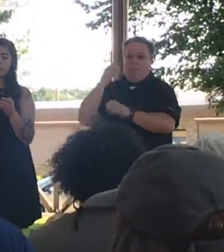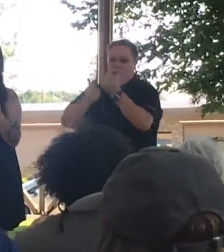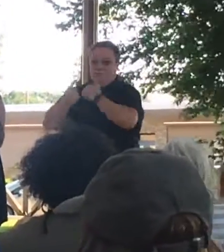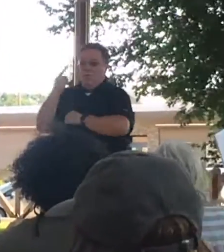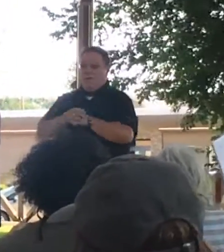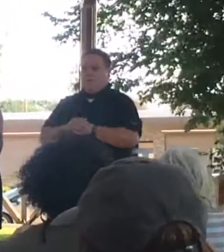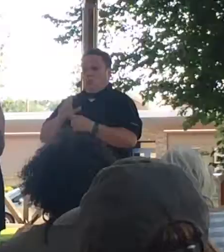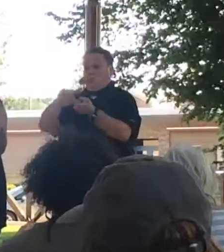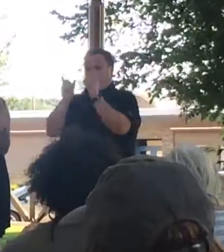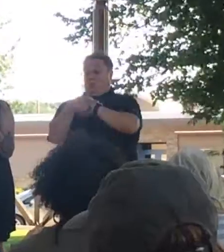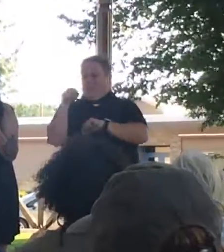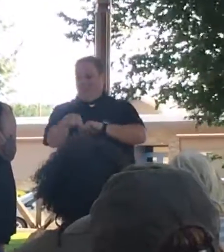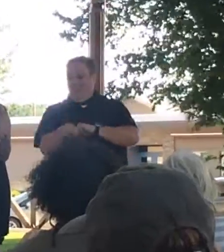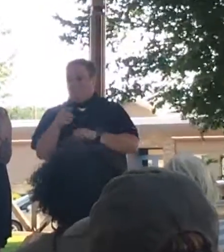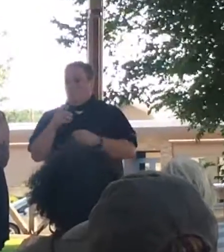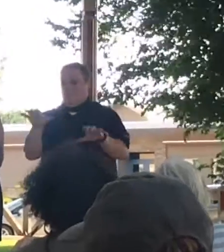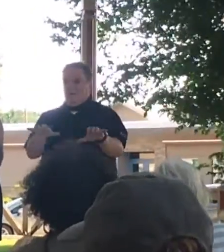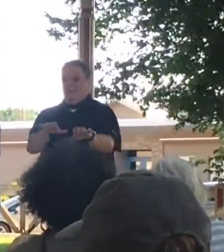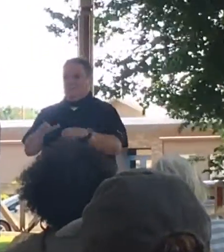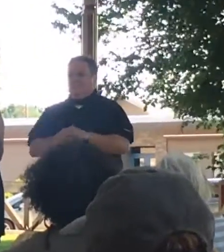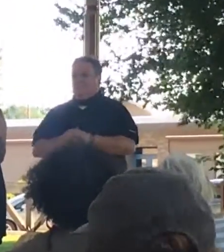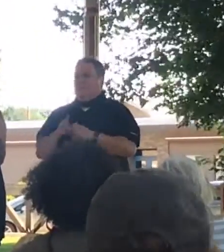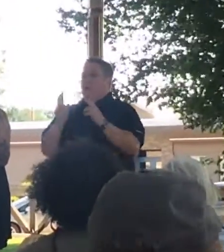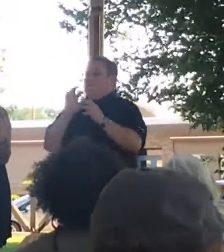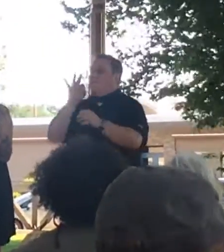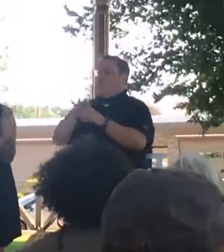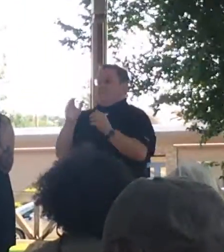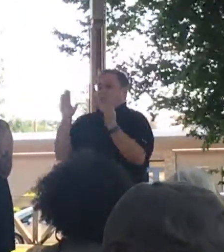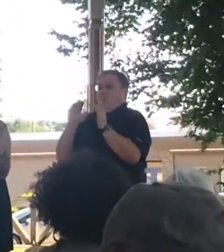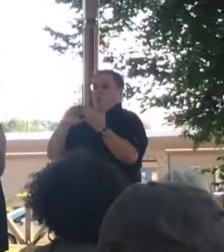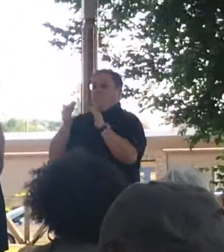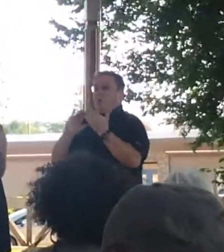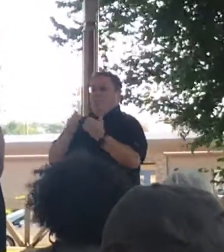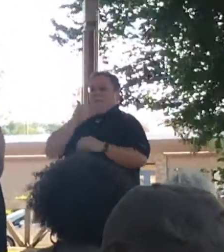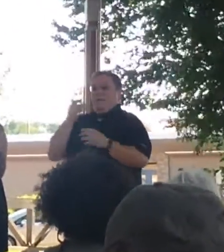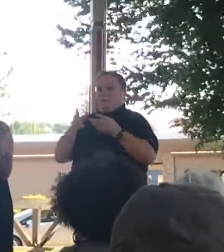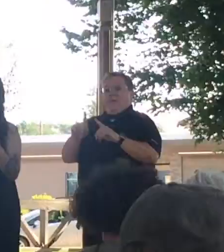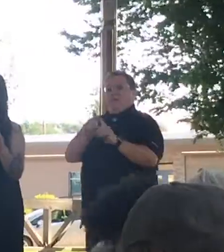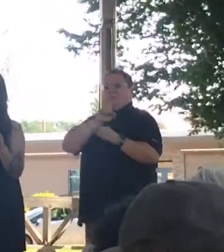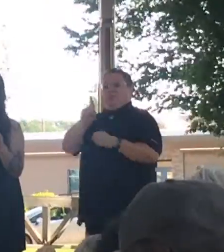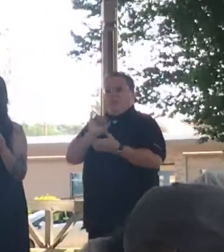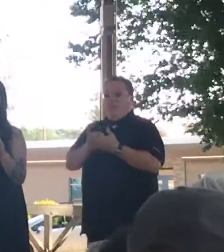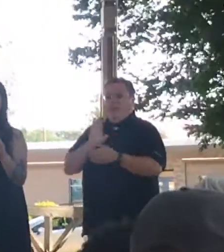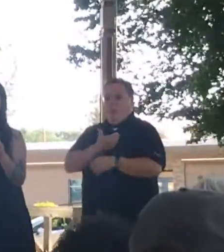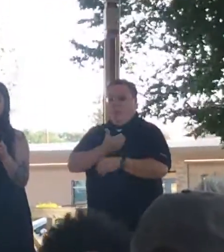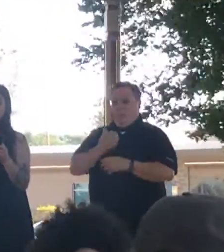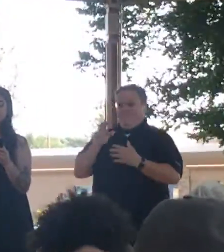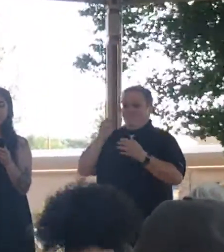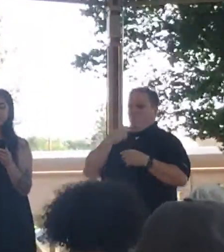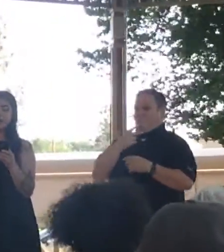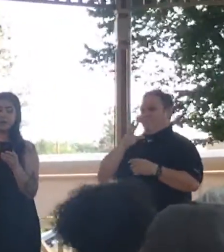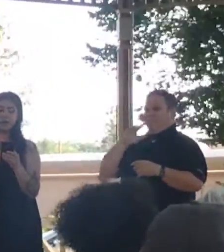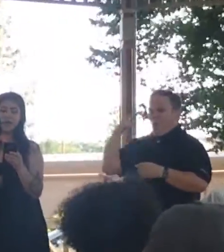everyone, so let's change it so that way it does. Voting within our small communities is the best way we can ensure that our own voices are being